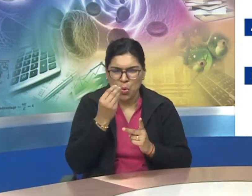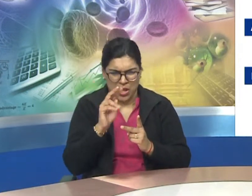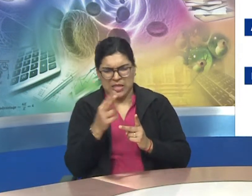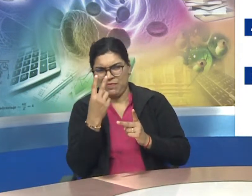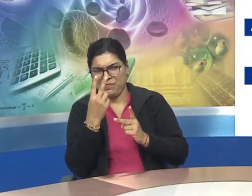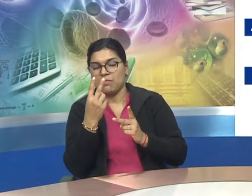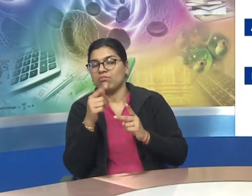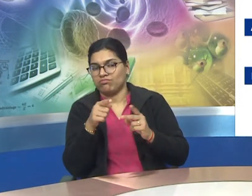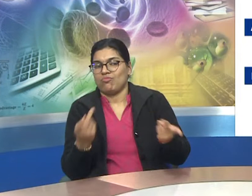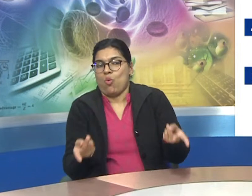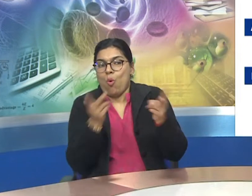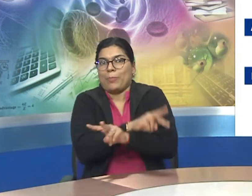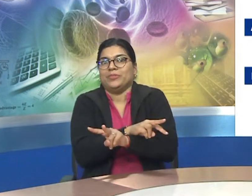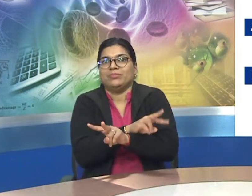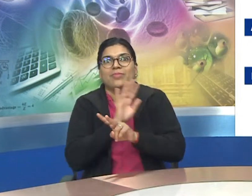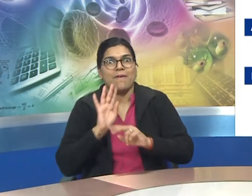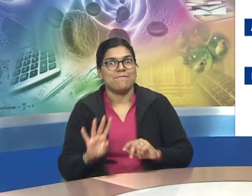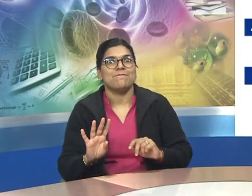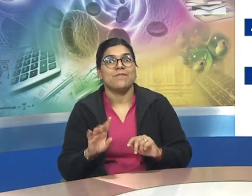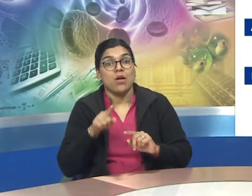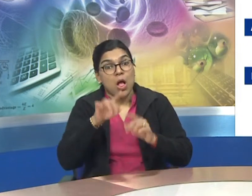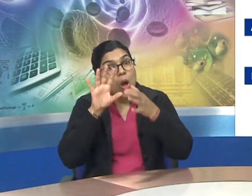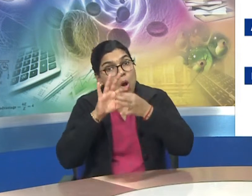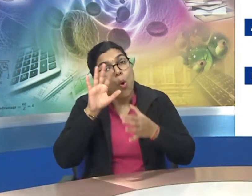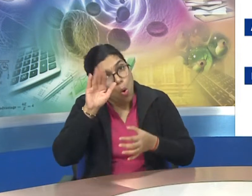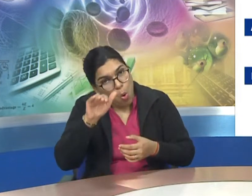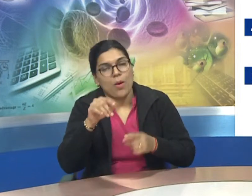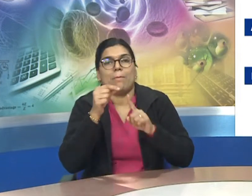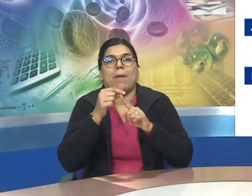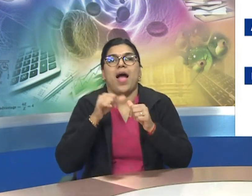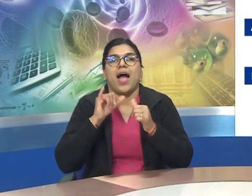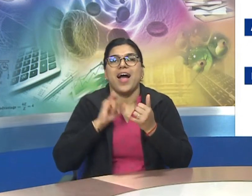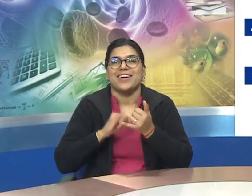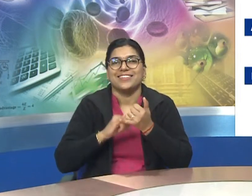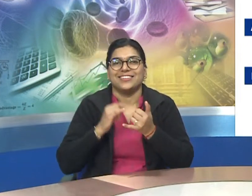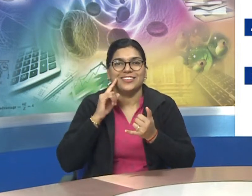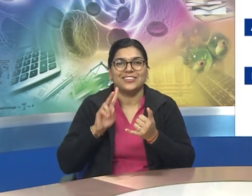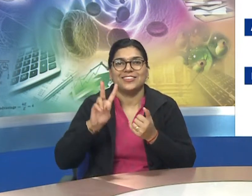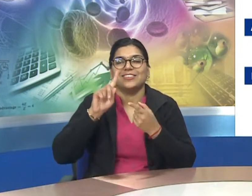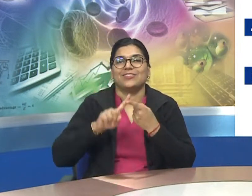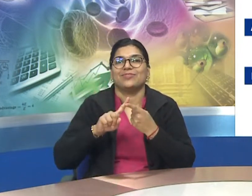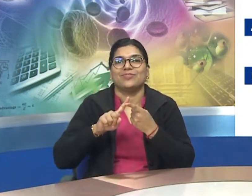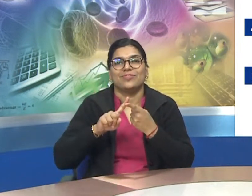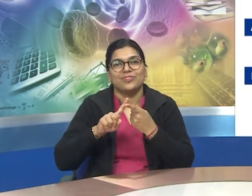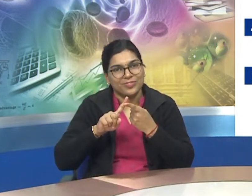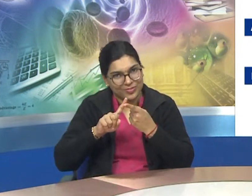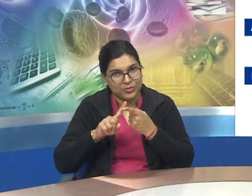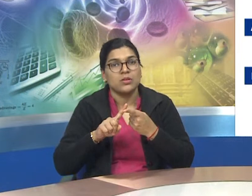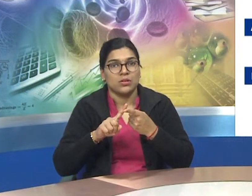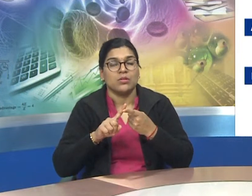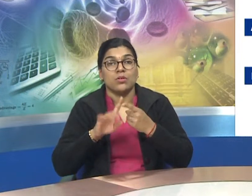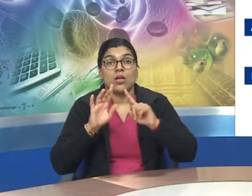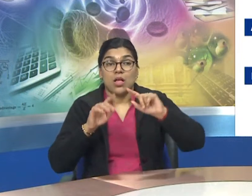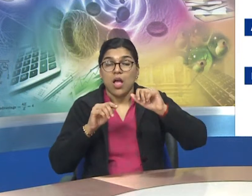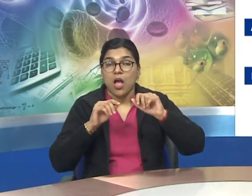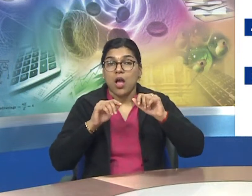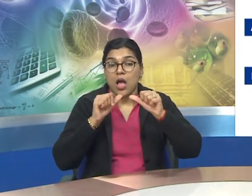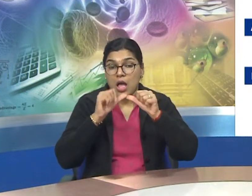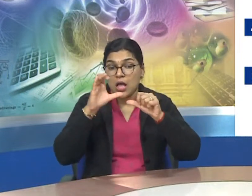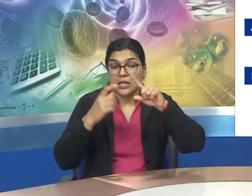we will be using by dog. So that is why we call this as passive